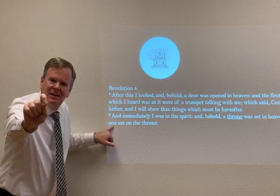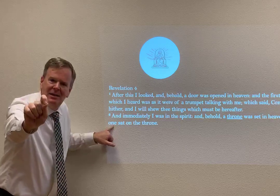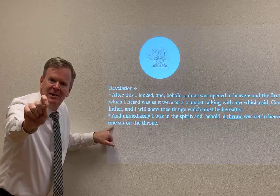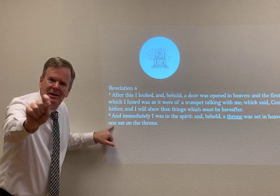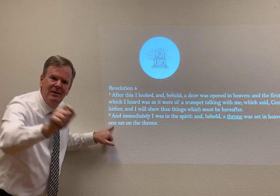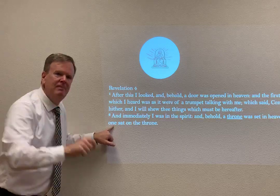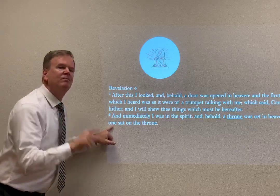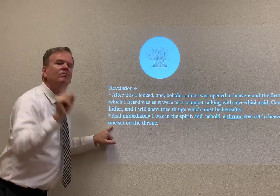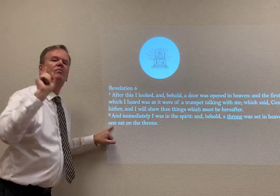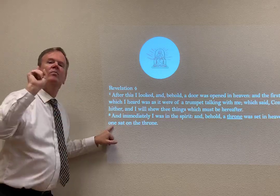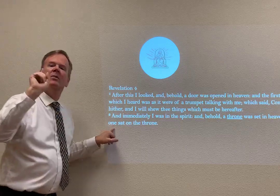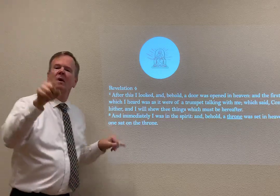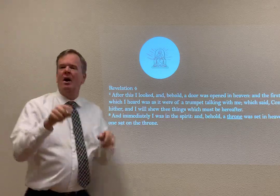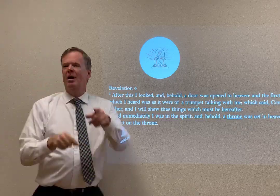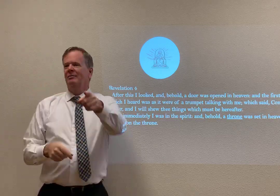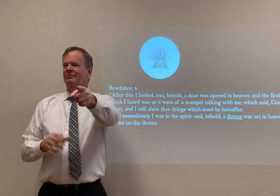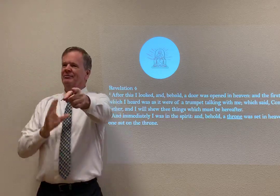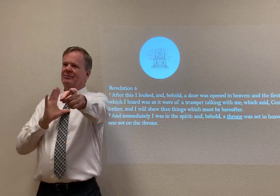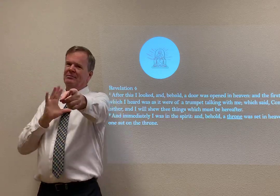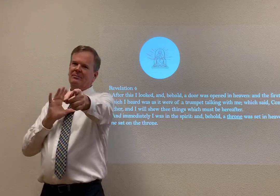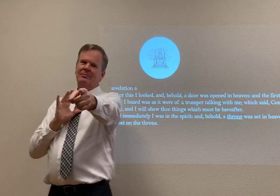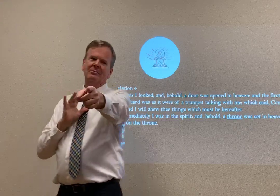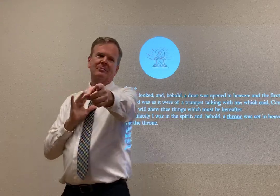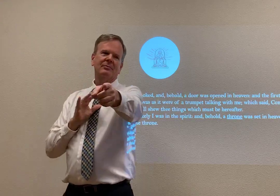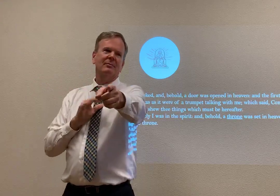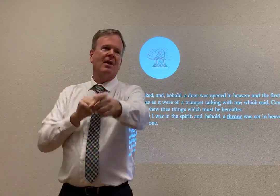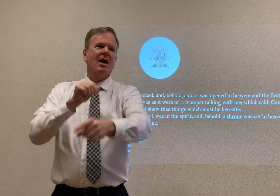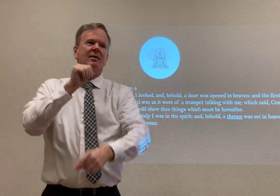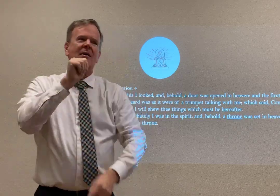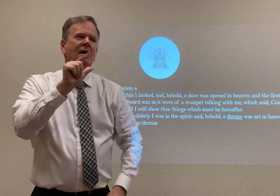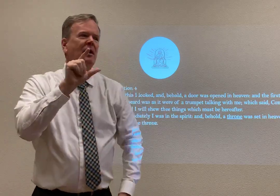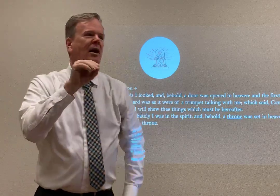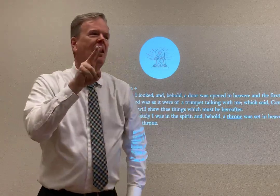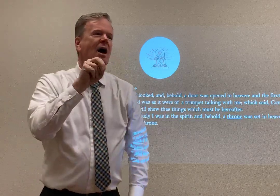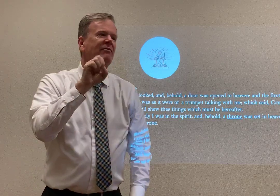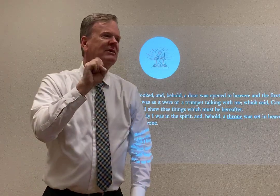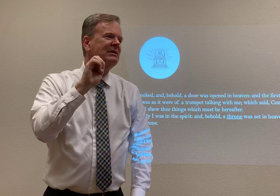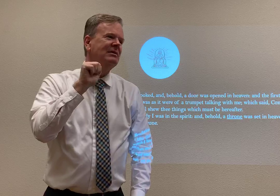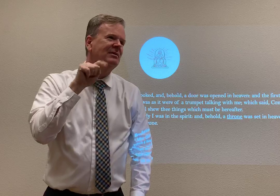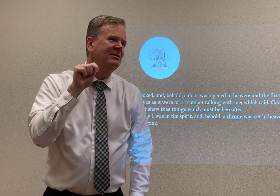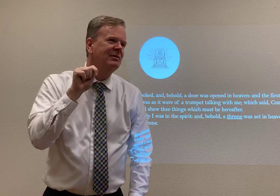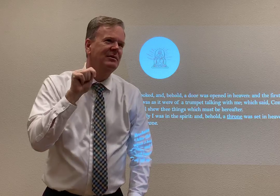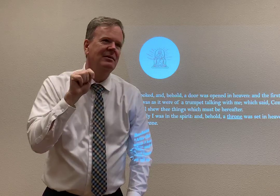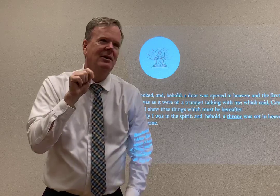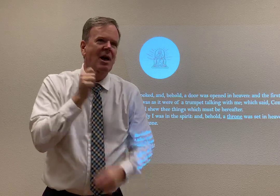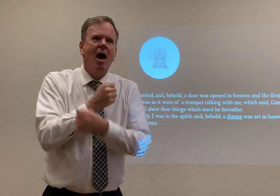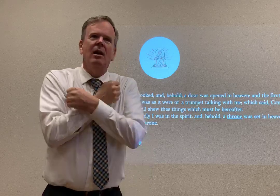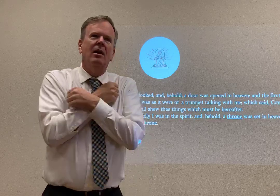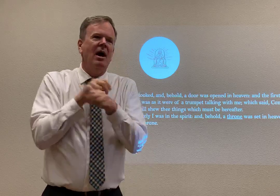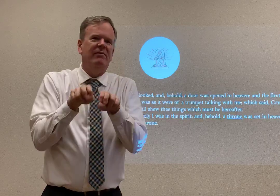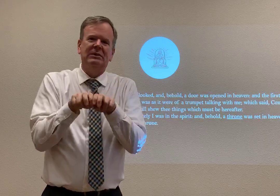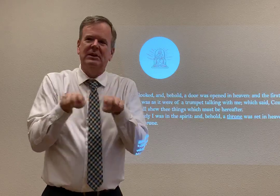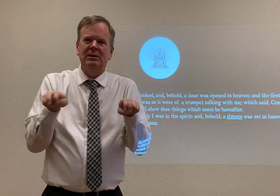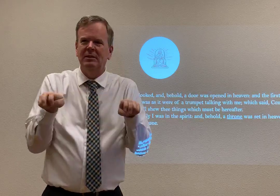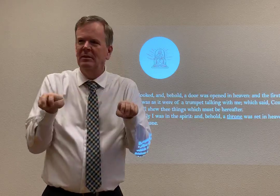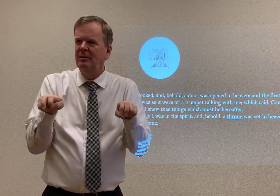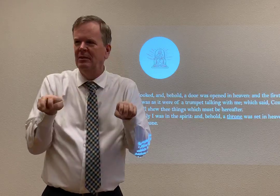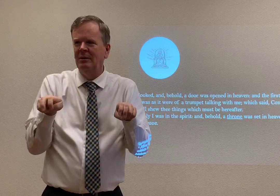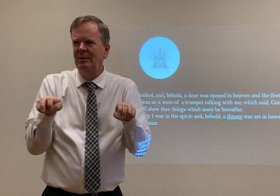Exactly. Right. There you go. I like what he said. It's not a love seat. It's not a love seat where there's